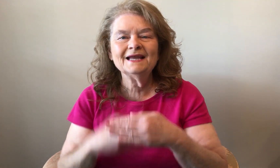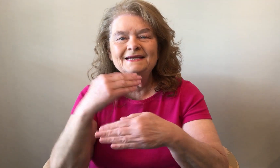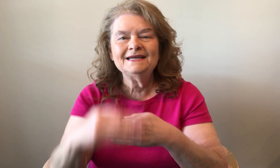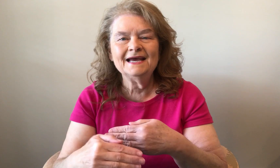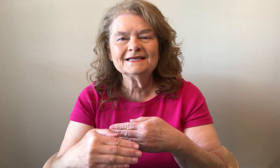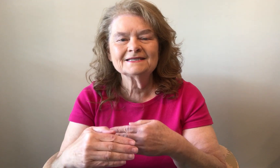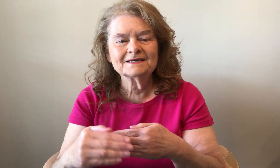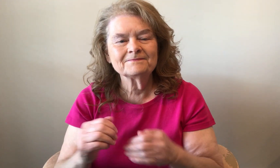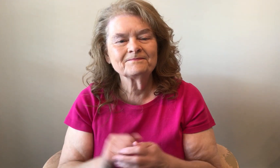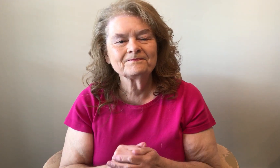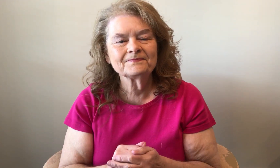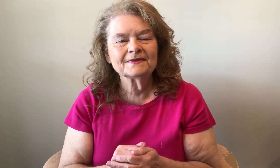Next.